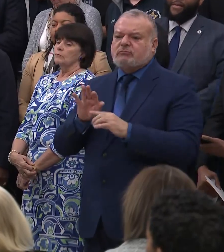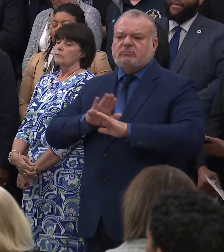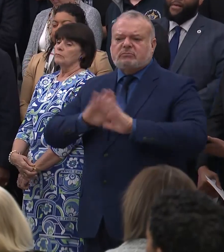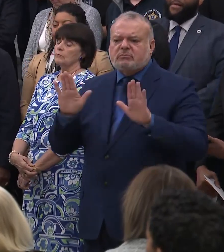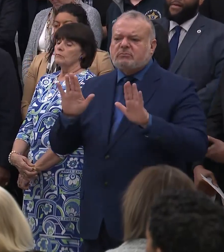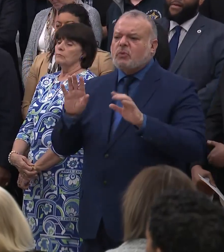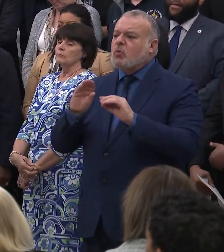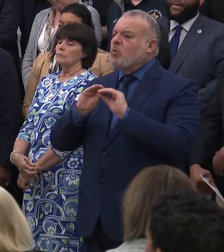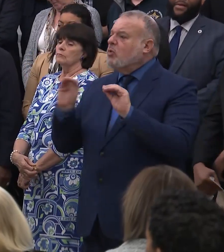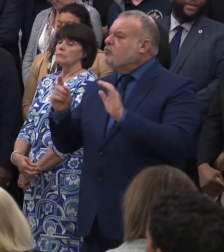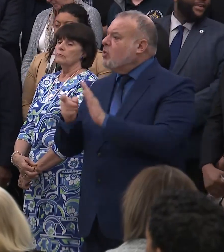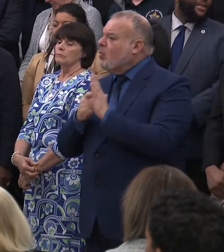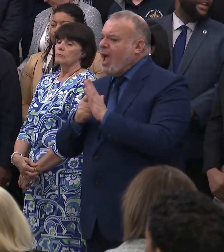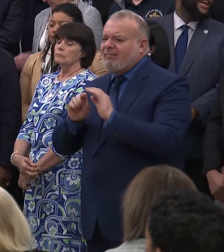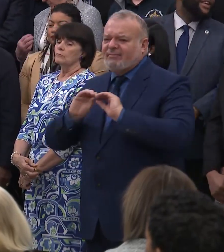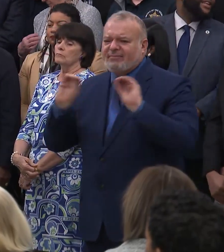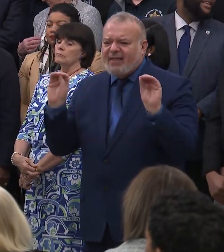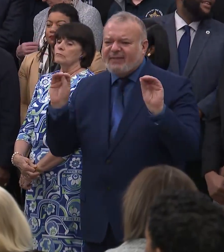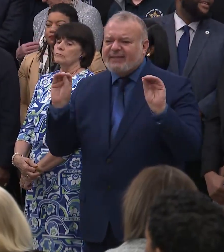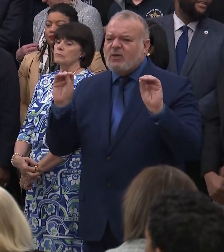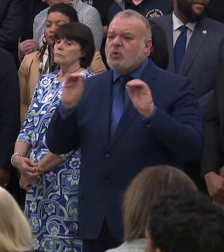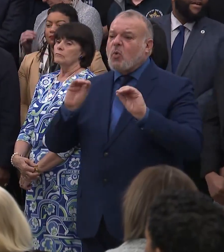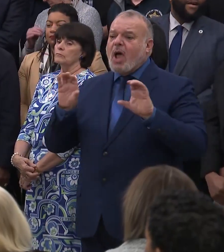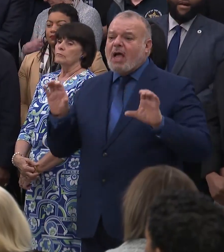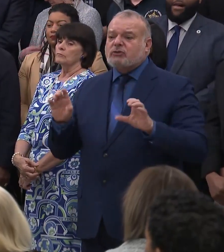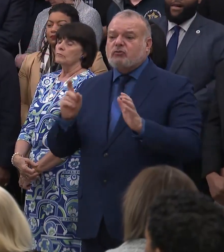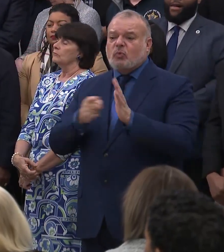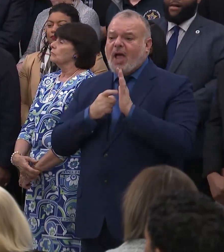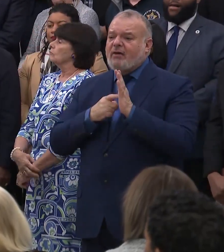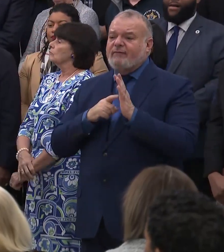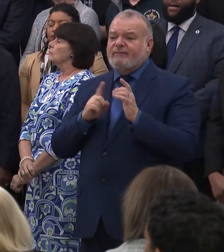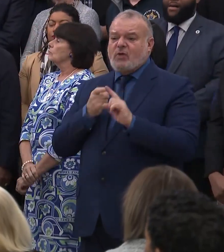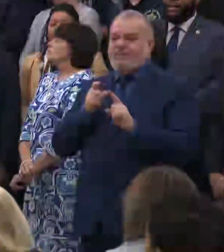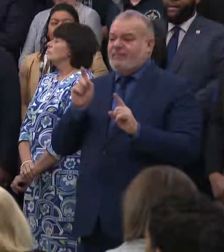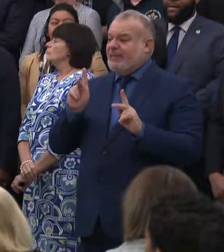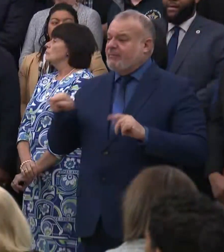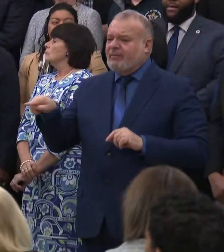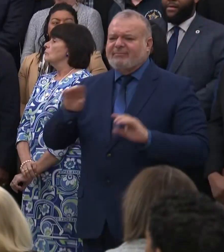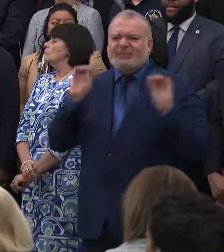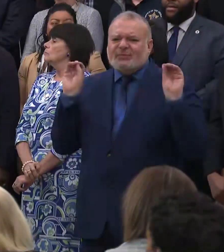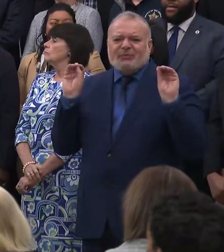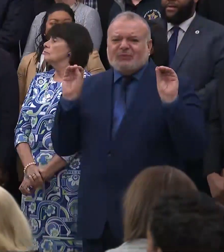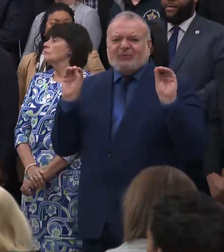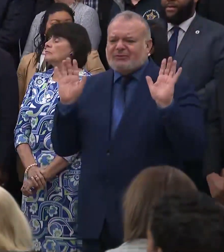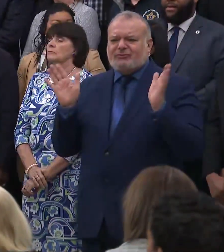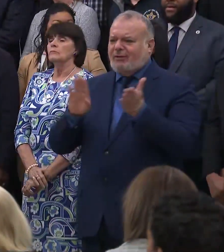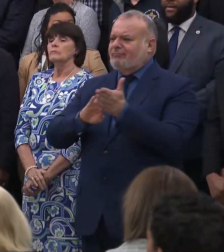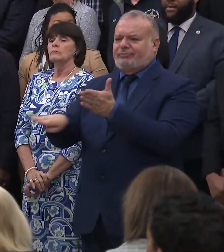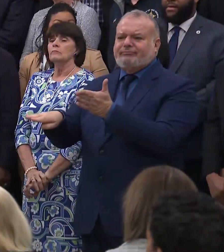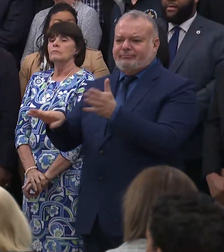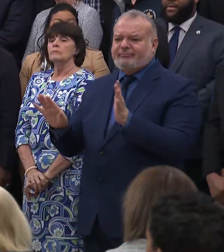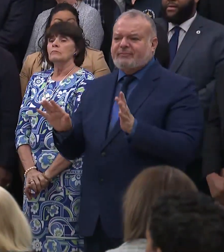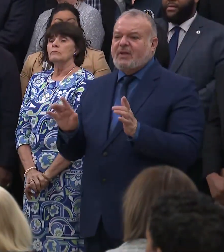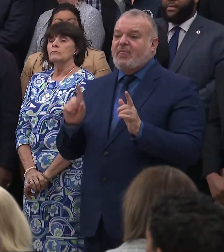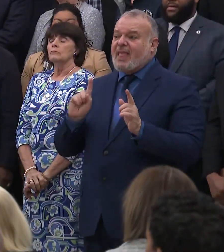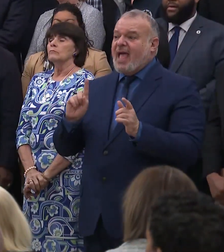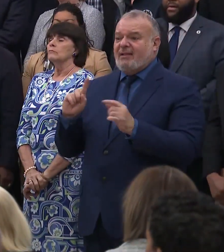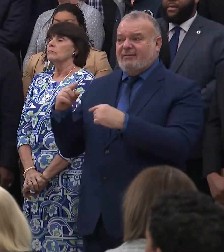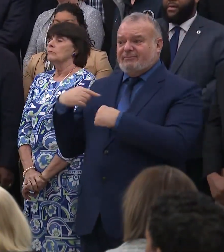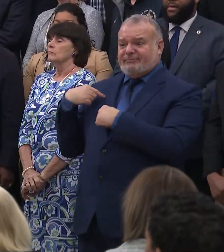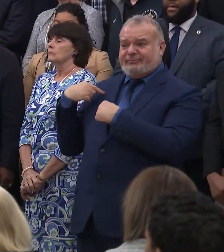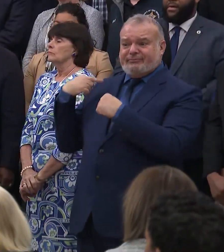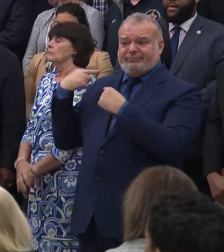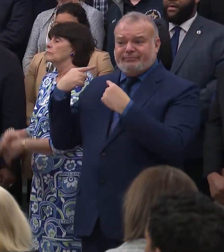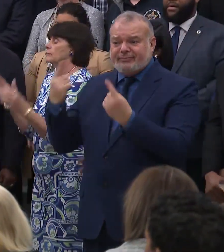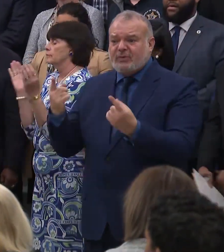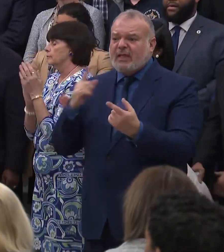no further action required by those who have far too long been stigmatized by this conviction. Thank you again